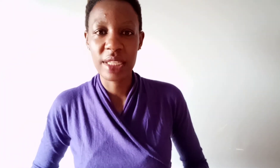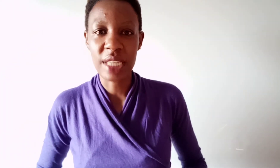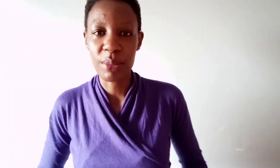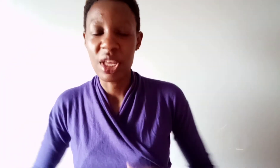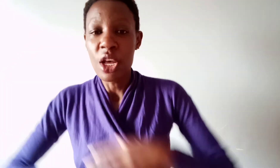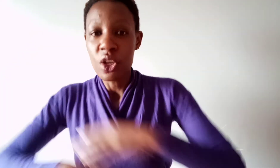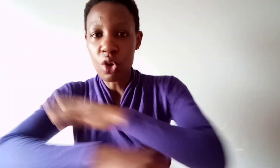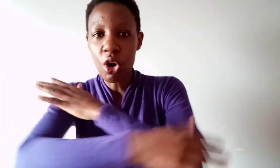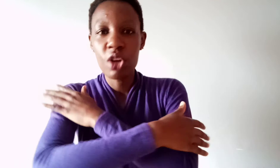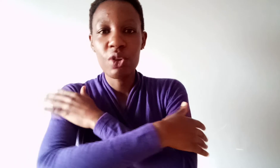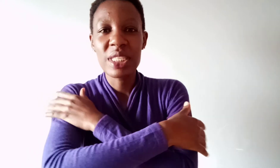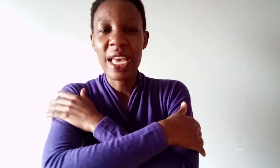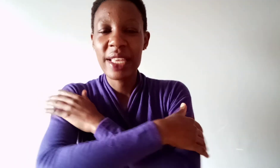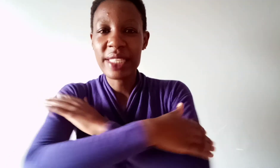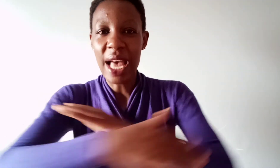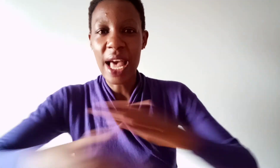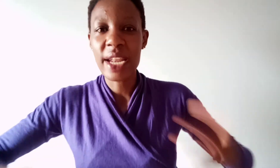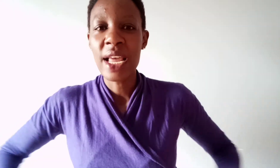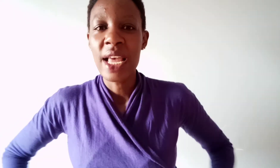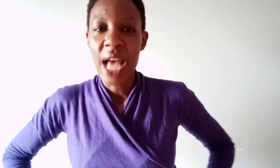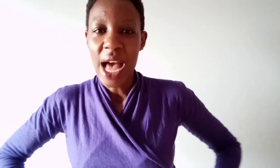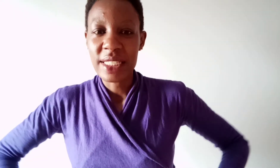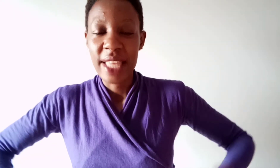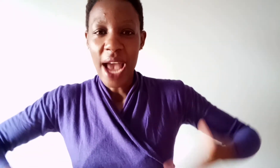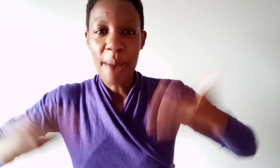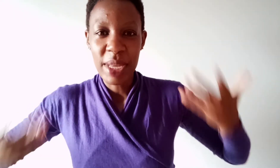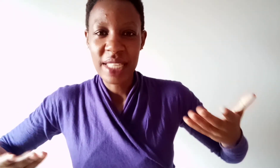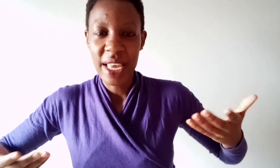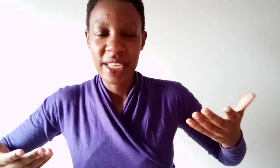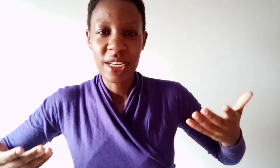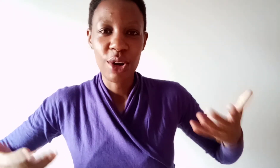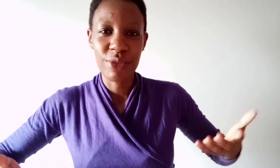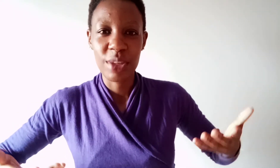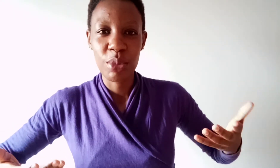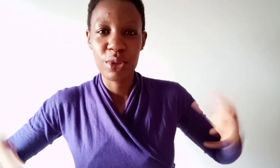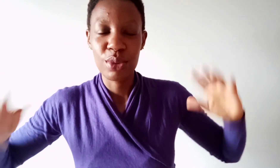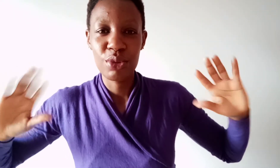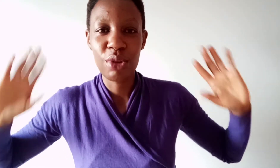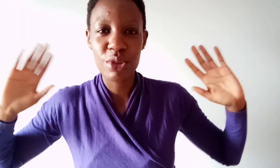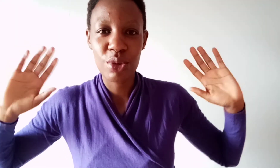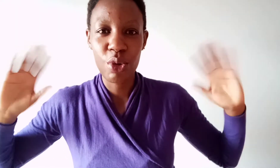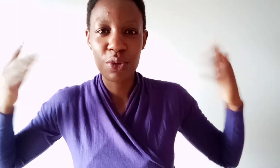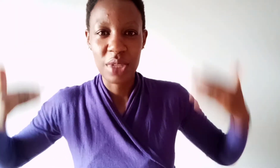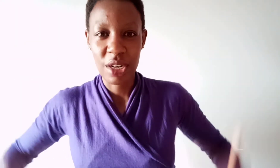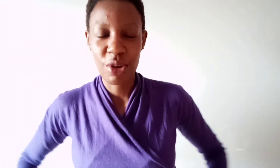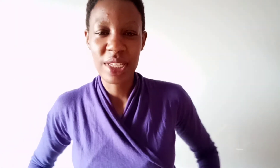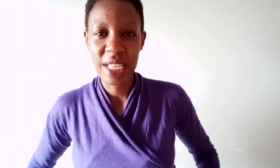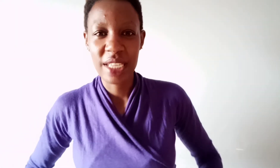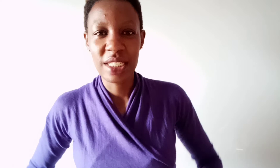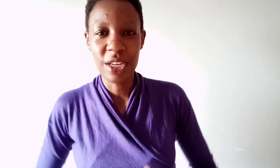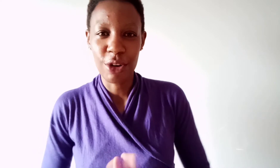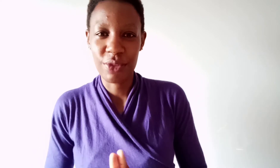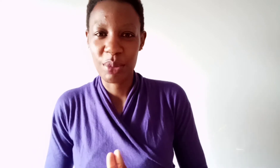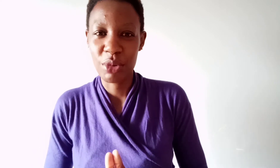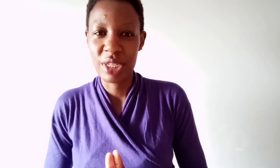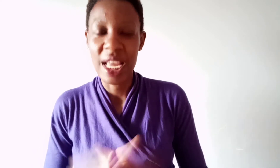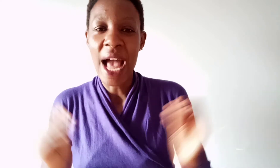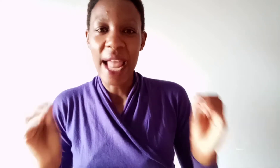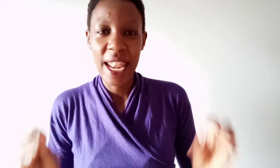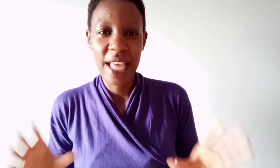tummy. So all your signs are at the upper side of the body. We do not go to the lower side of the body unless